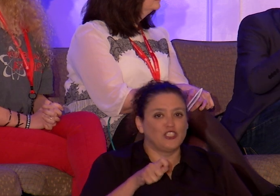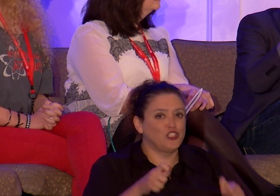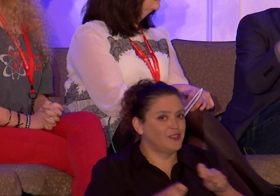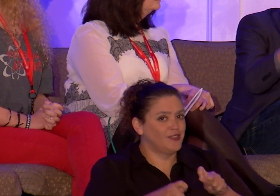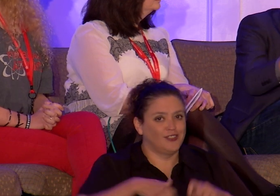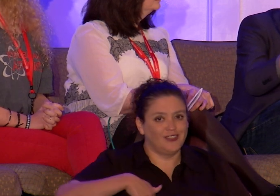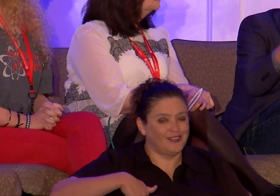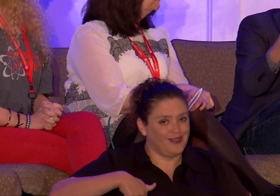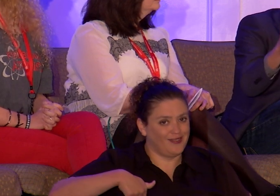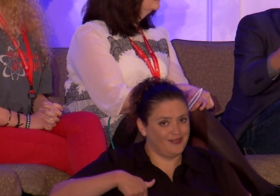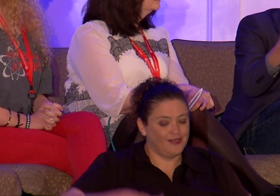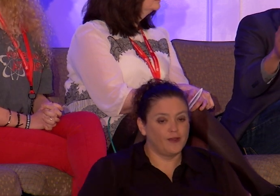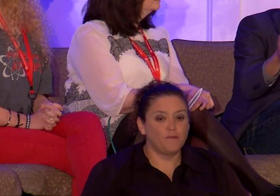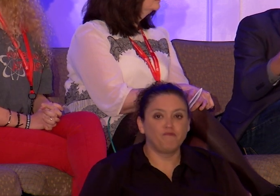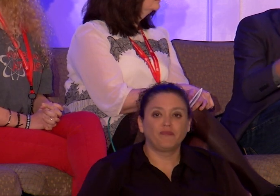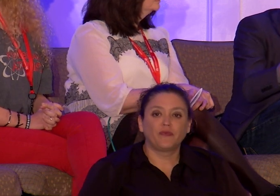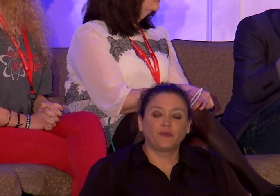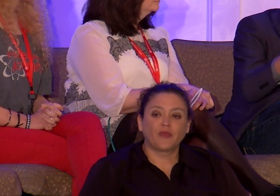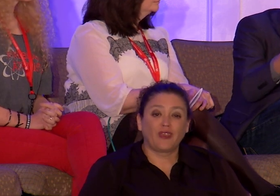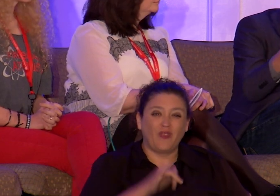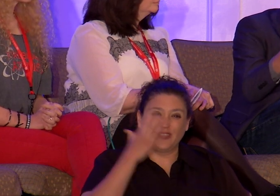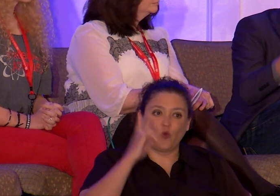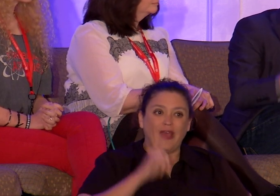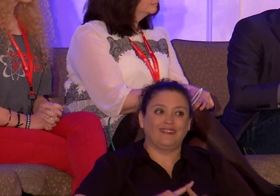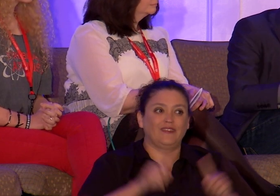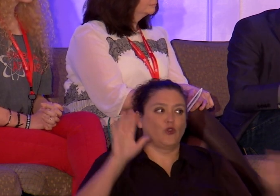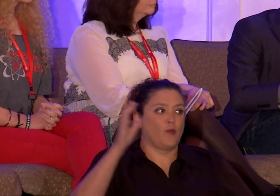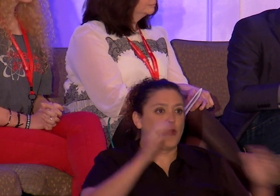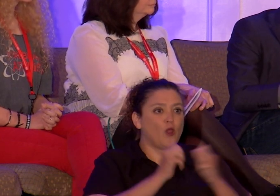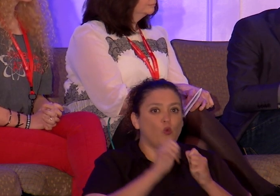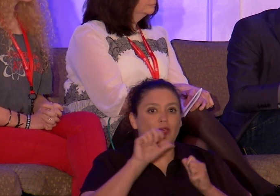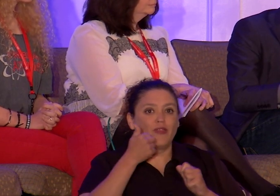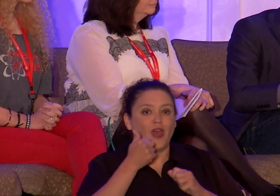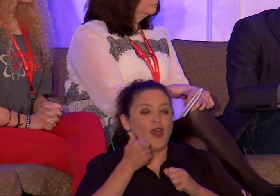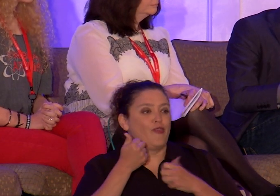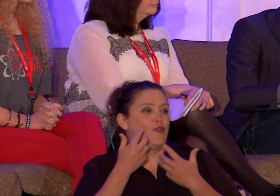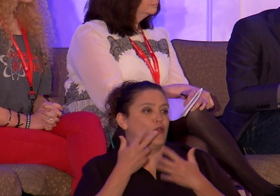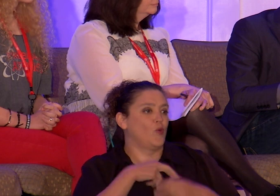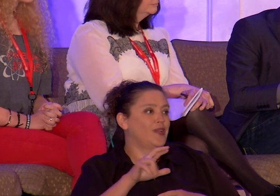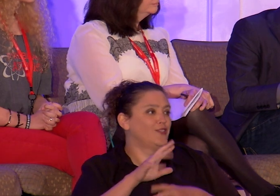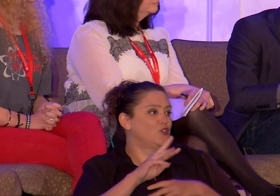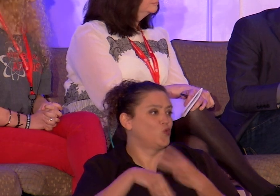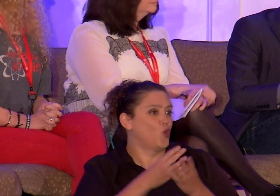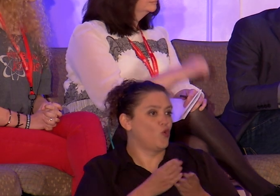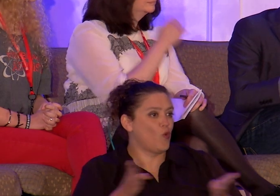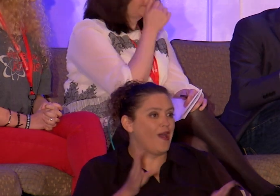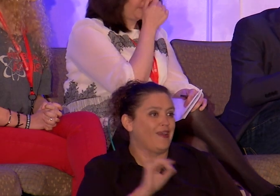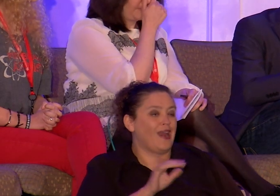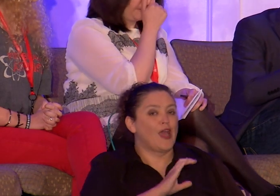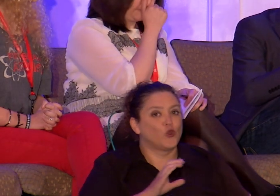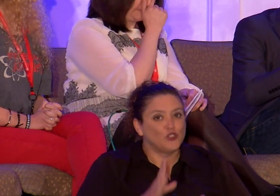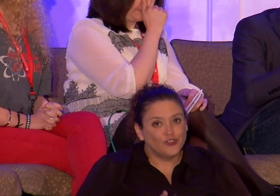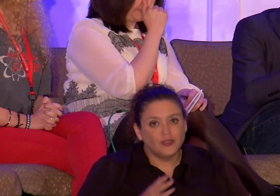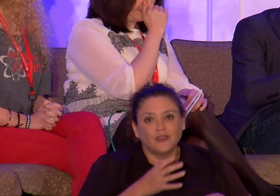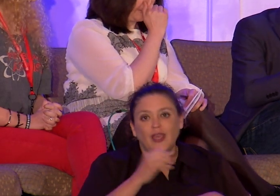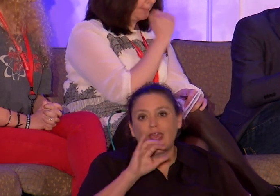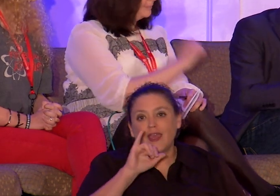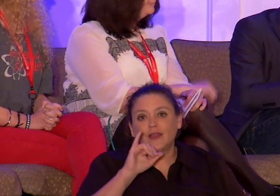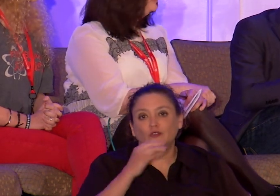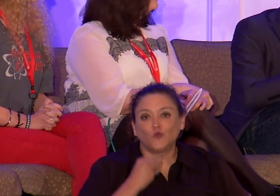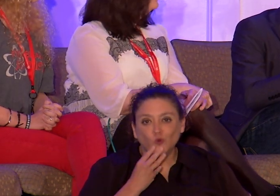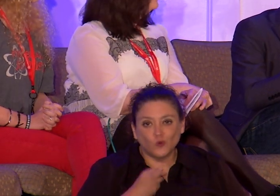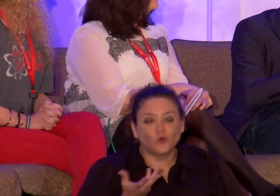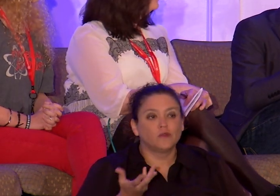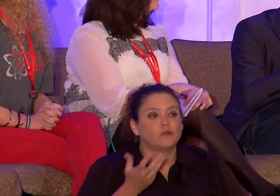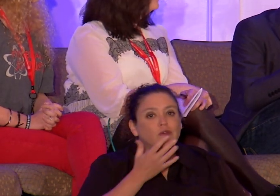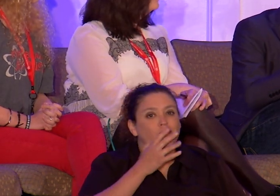different from other world religions, the Abrahamic religions like Christianity and Judaism. And in my opinion,